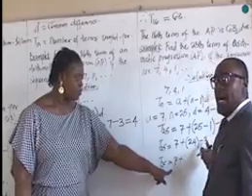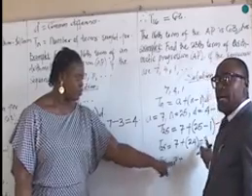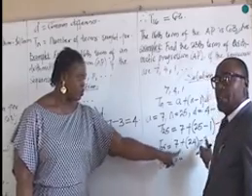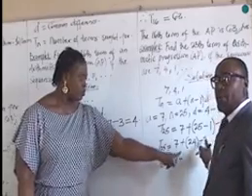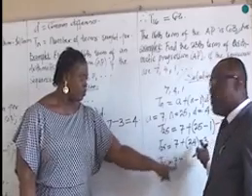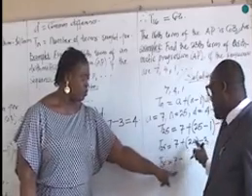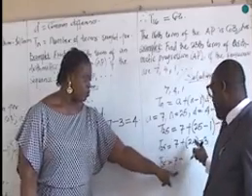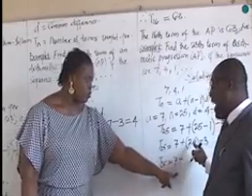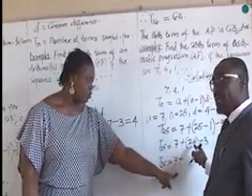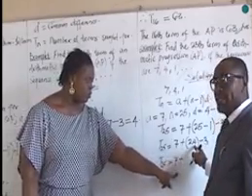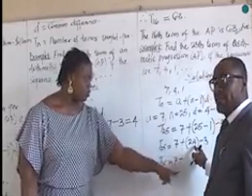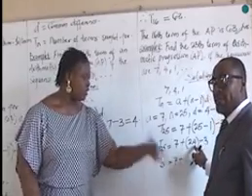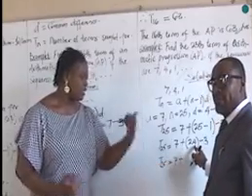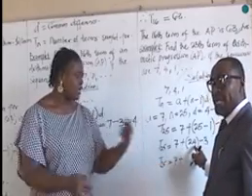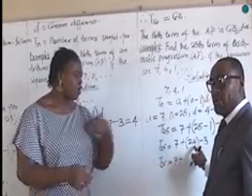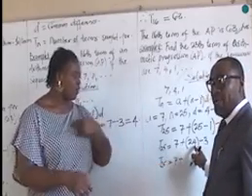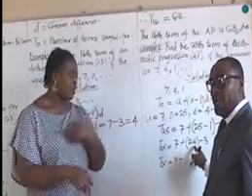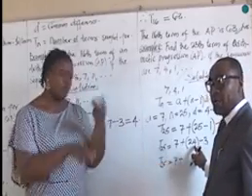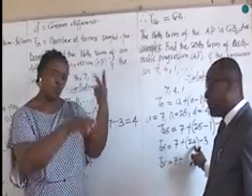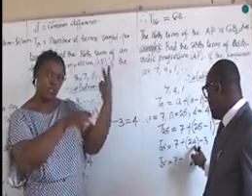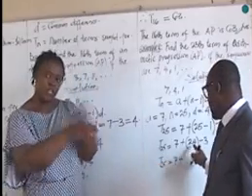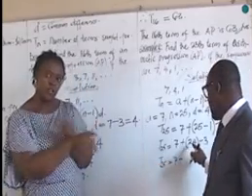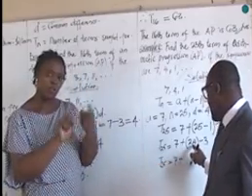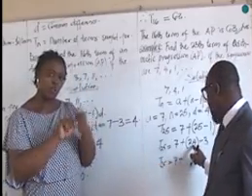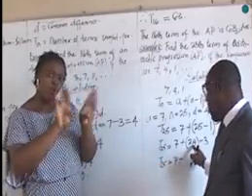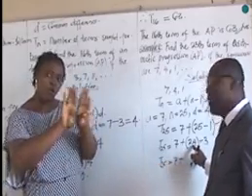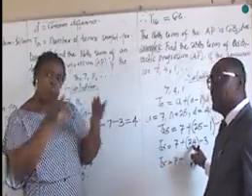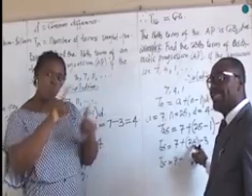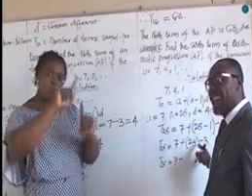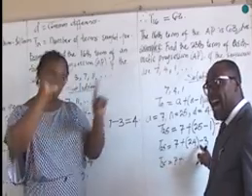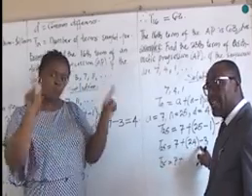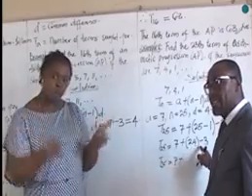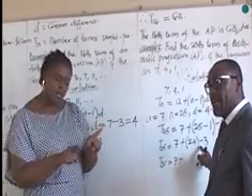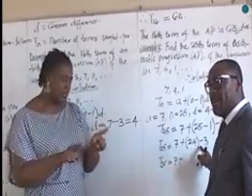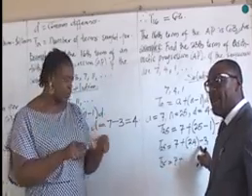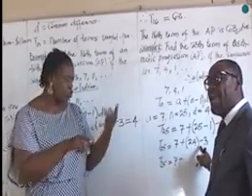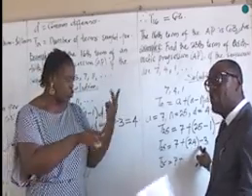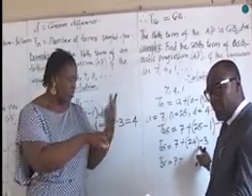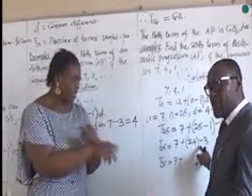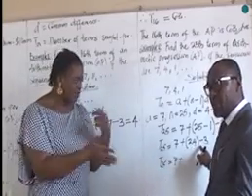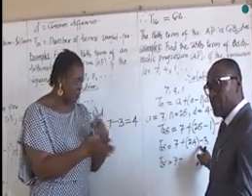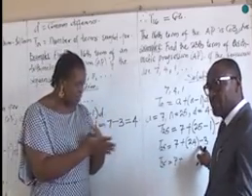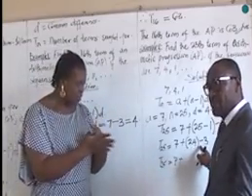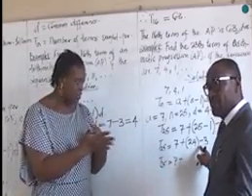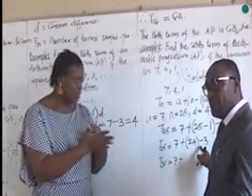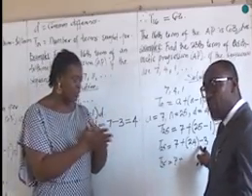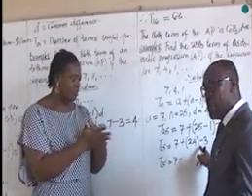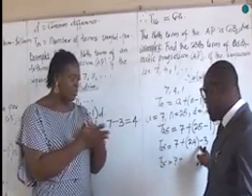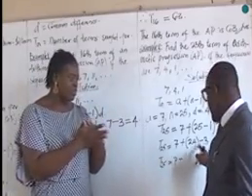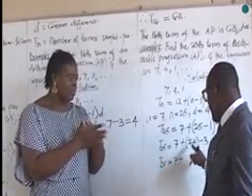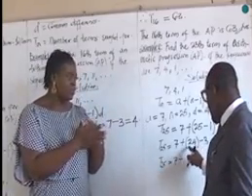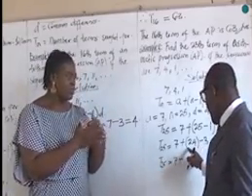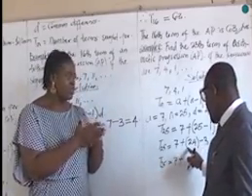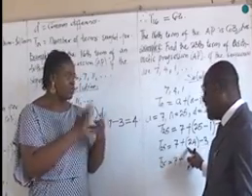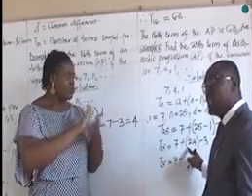We are going to multiply. I told you earlier, 24 times minus 3